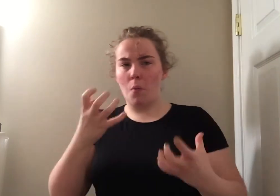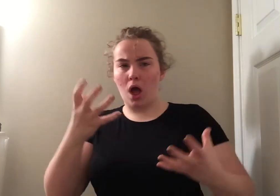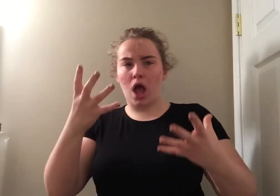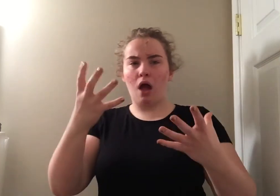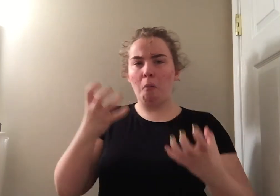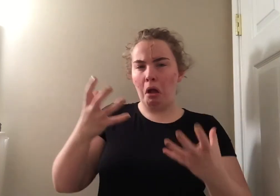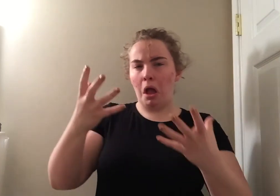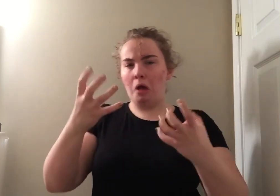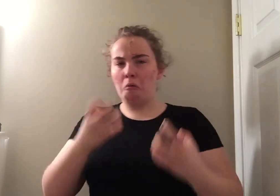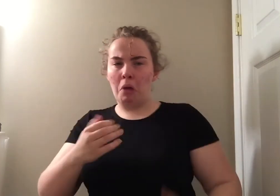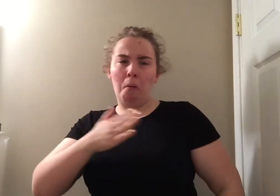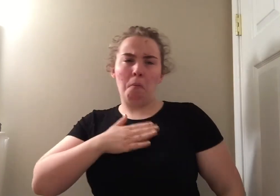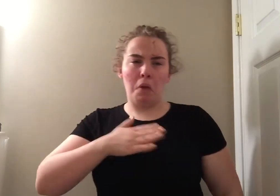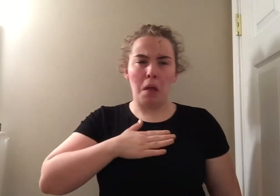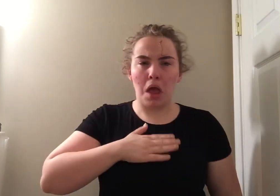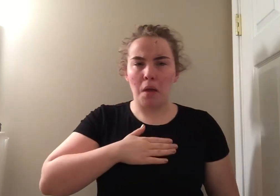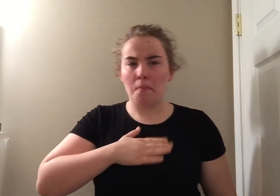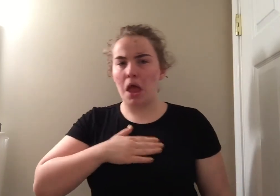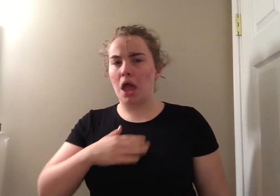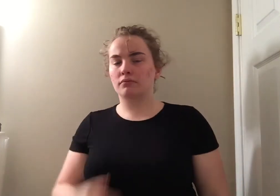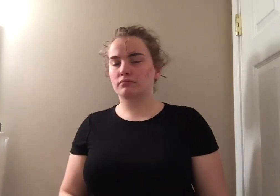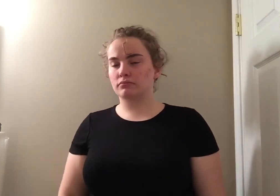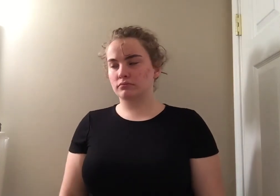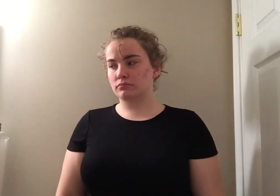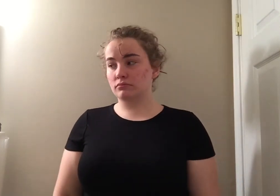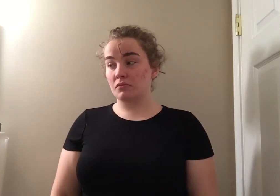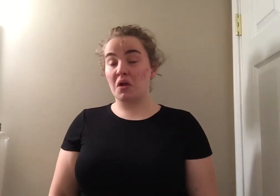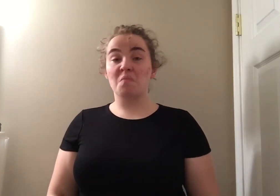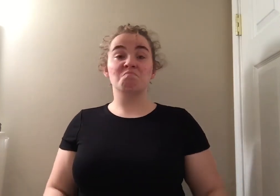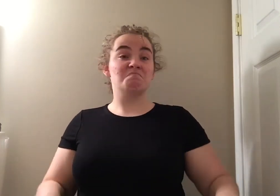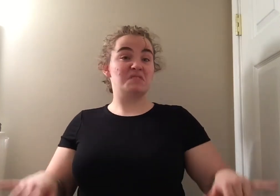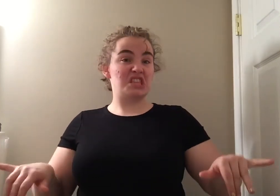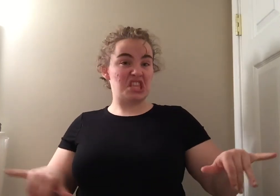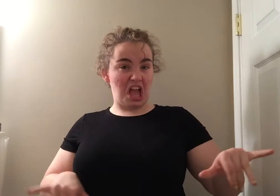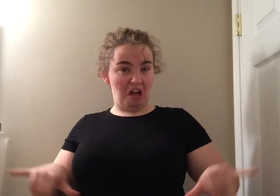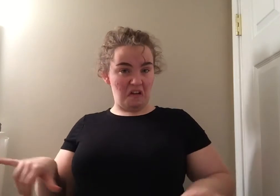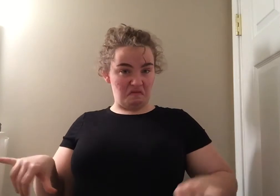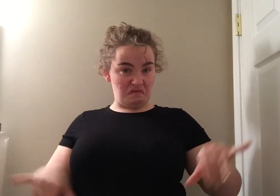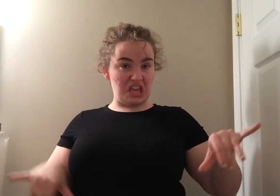for in particular. Keviana? Woo, selfish. Okay?